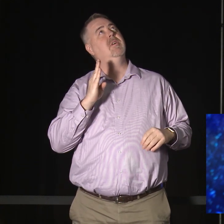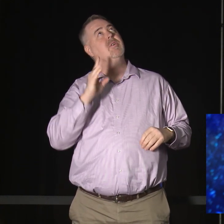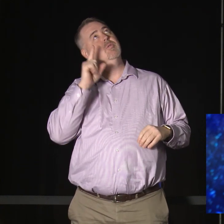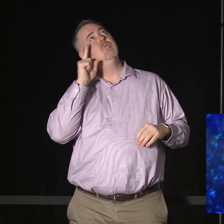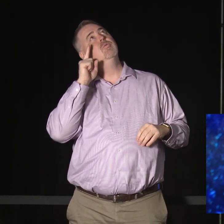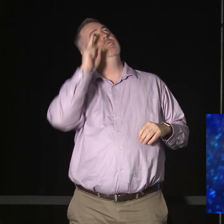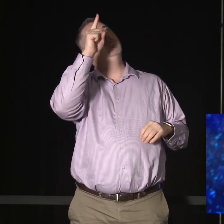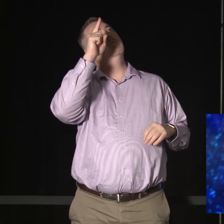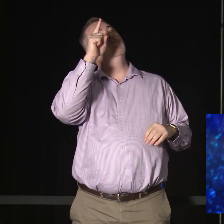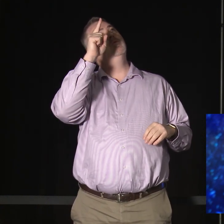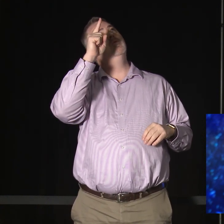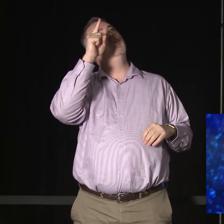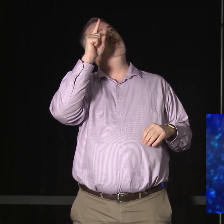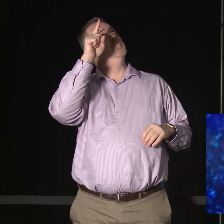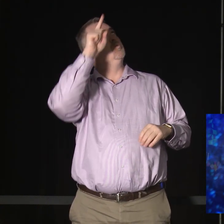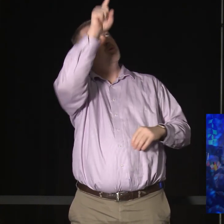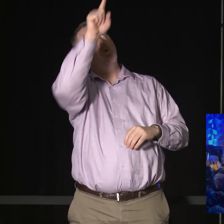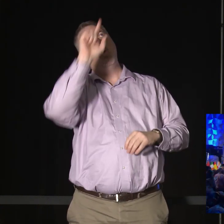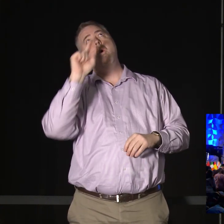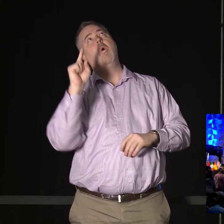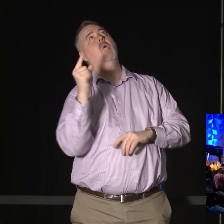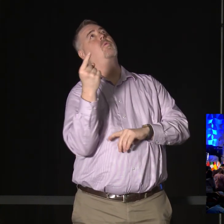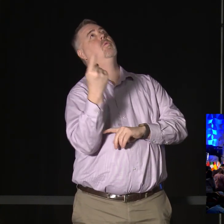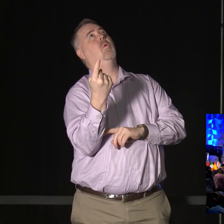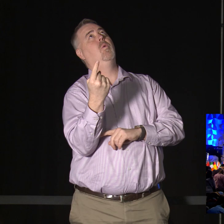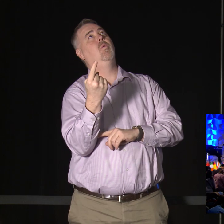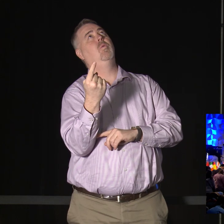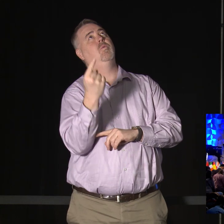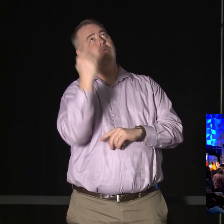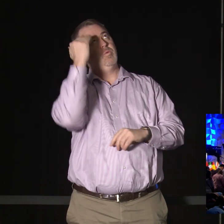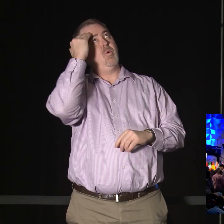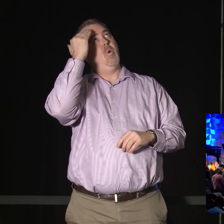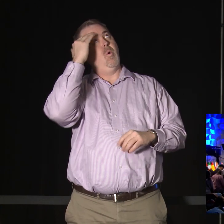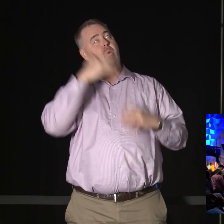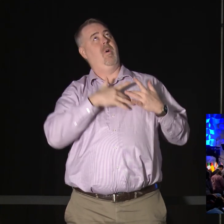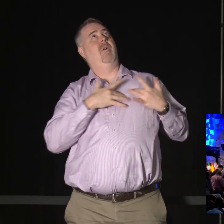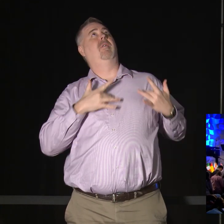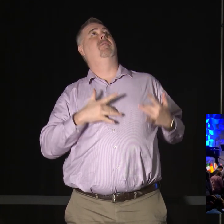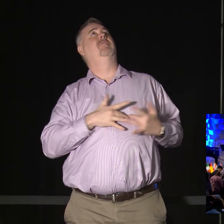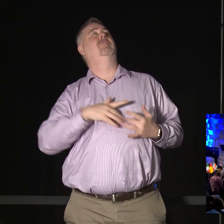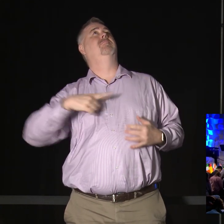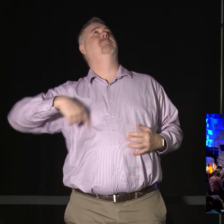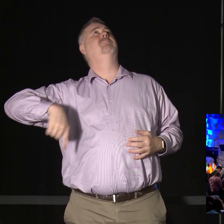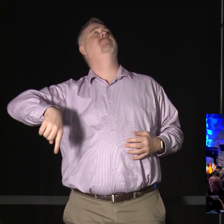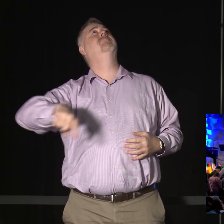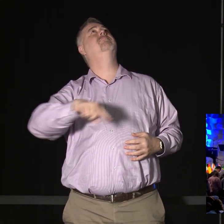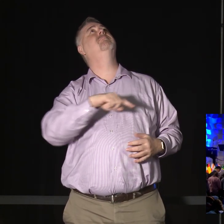you and you alone know our hearts.